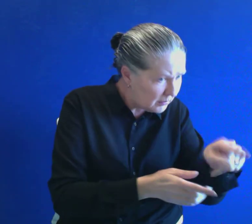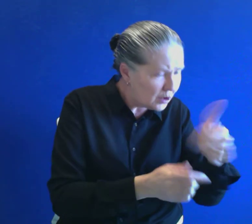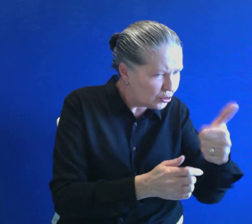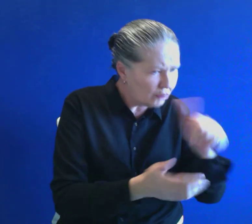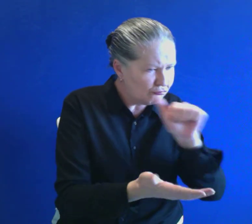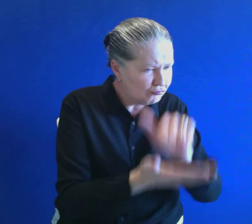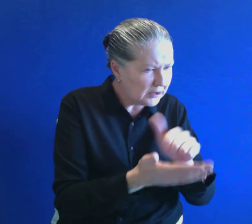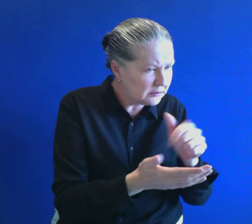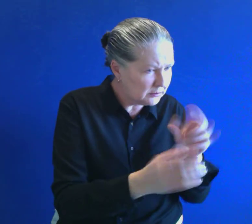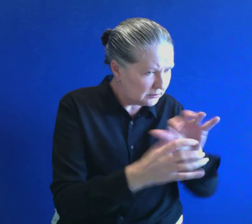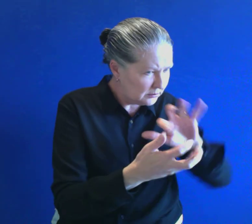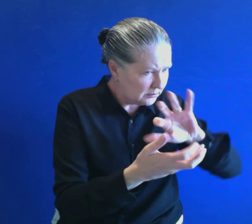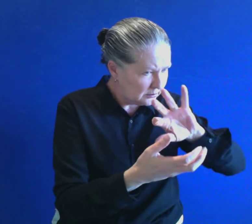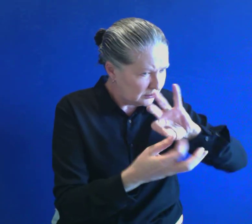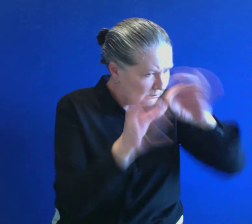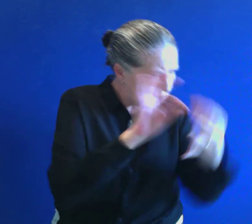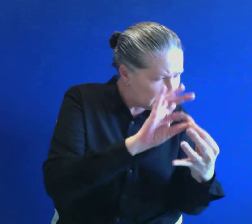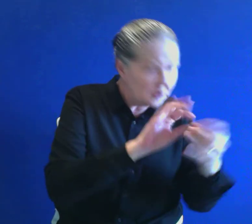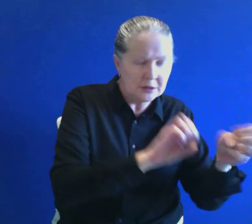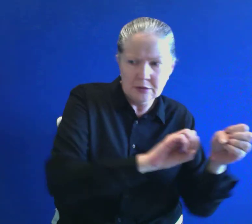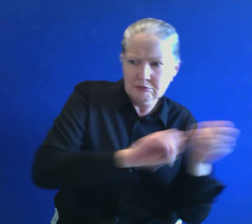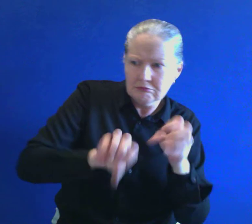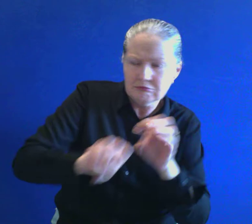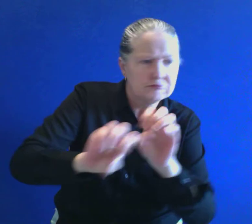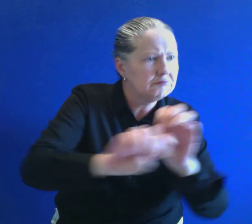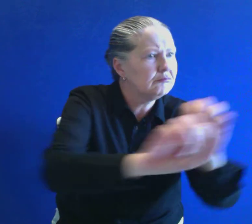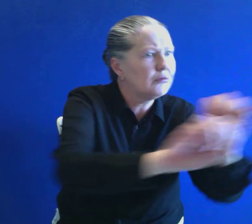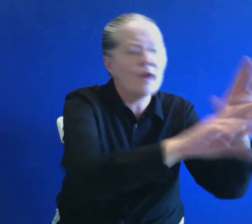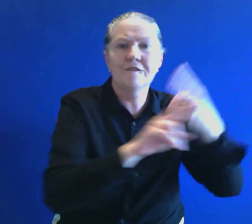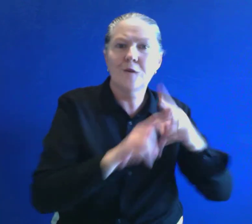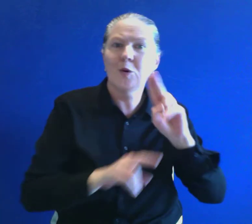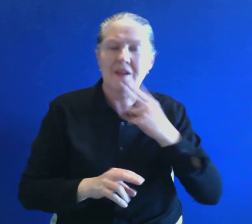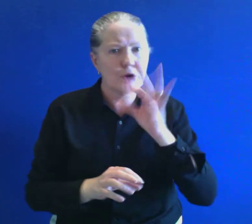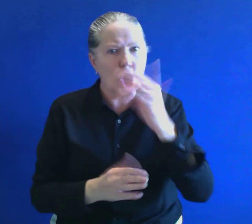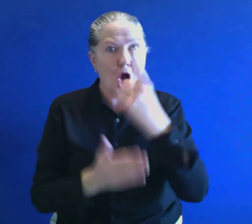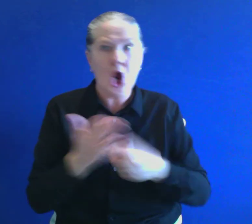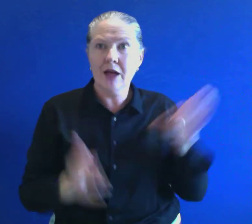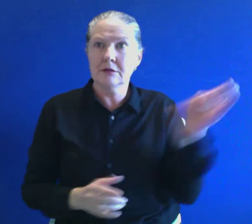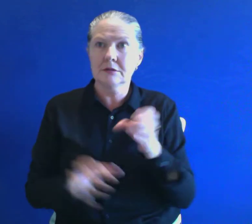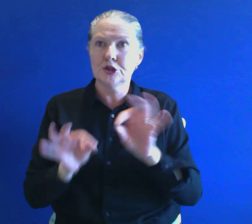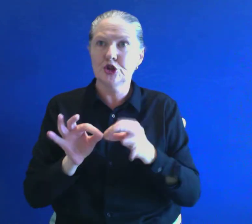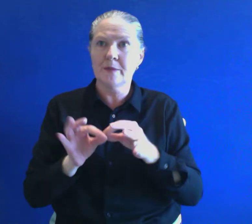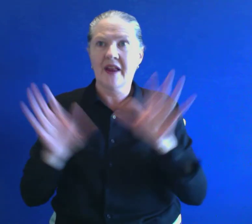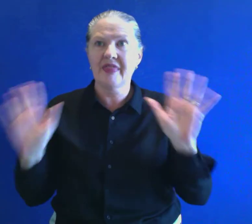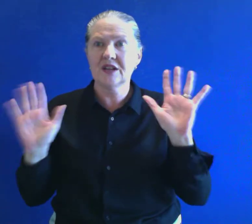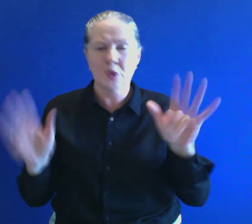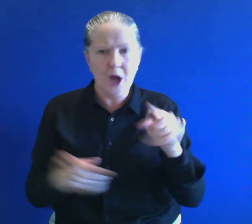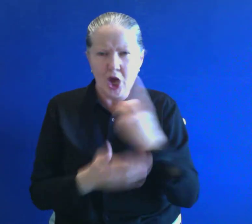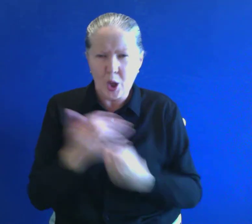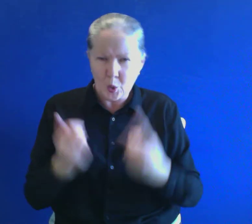that are appropriate for the deaf community not just interpreters because that's really that's just one part of the puzzle.